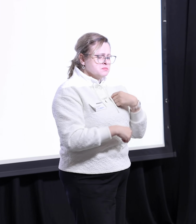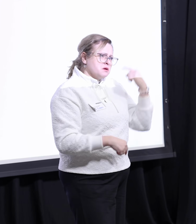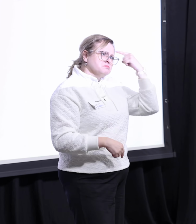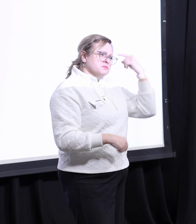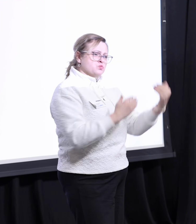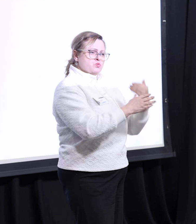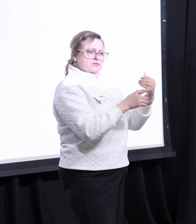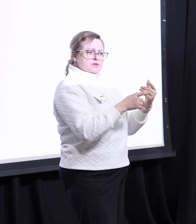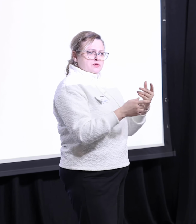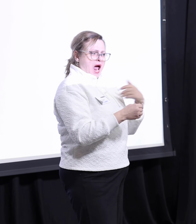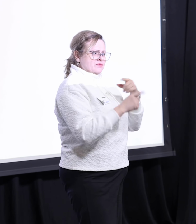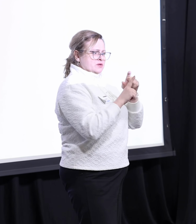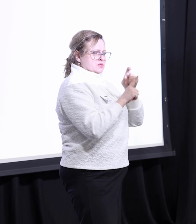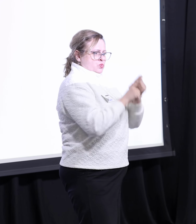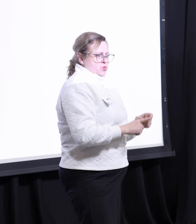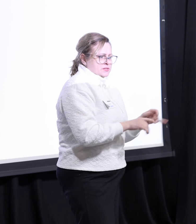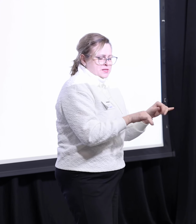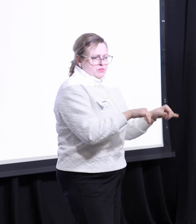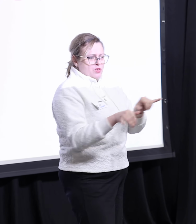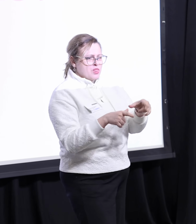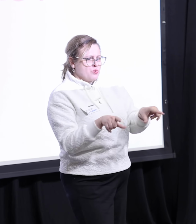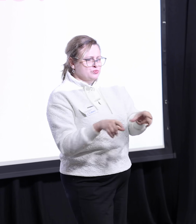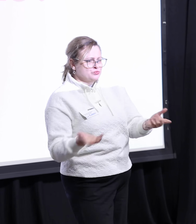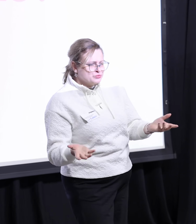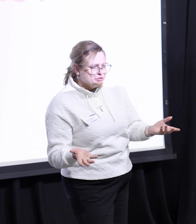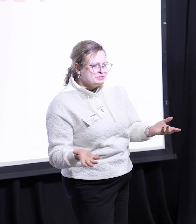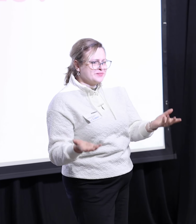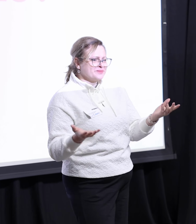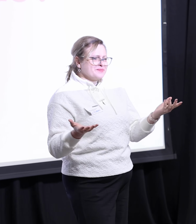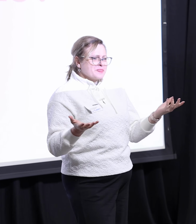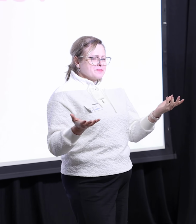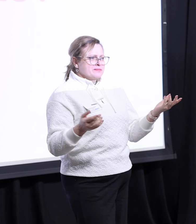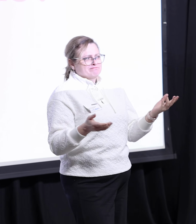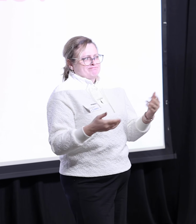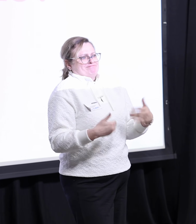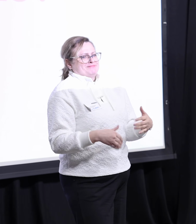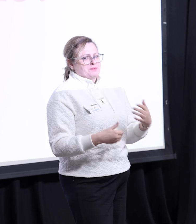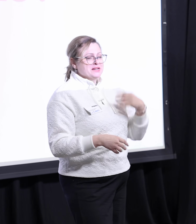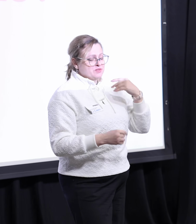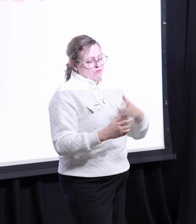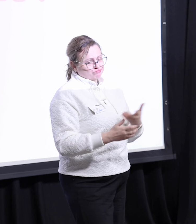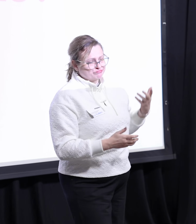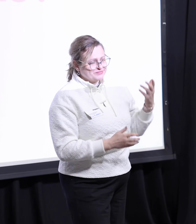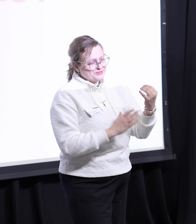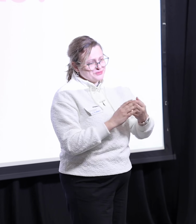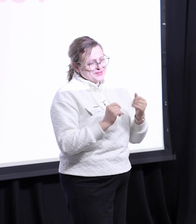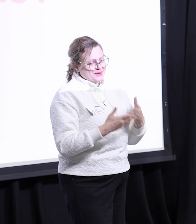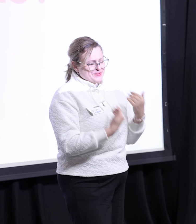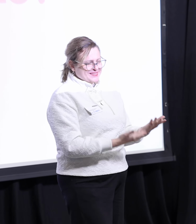And that's one of the most common questions I get. Well, do you read lips? And then, of course, you know,